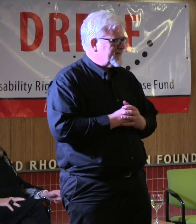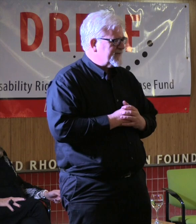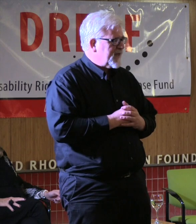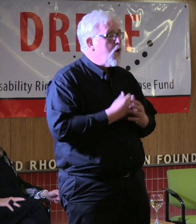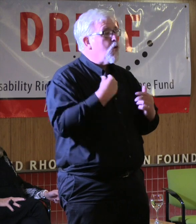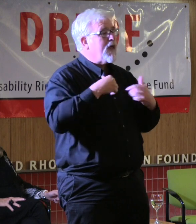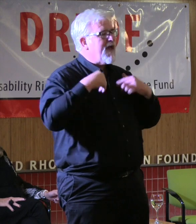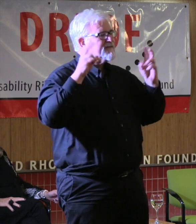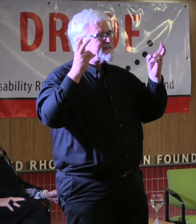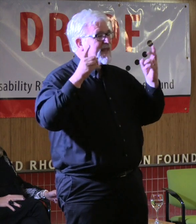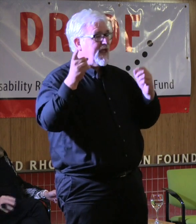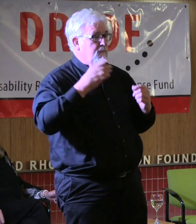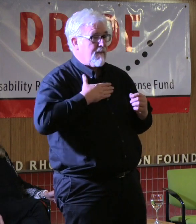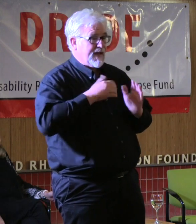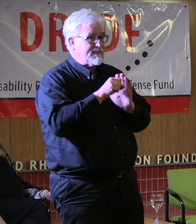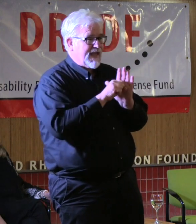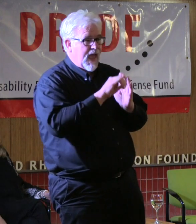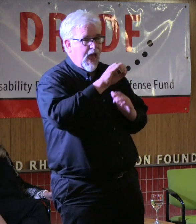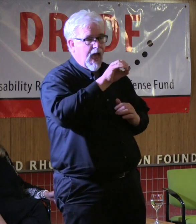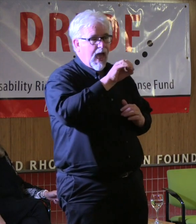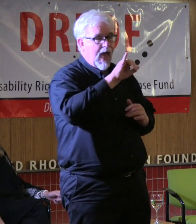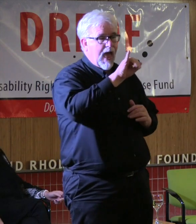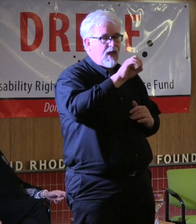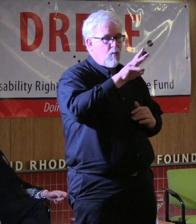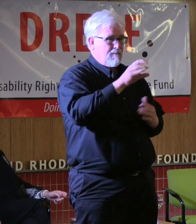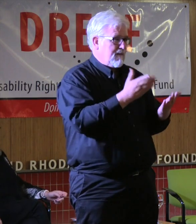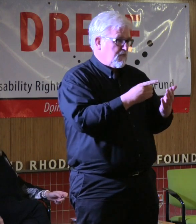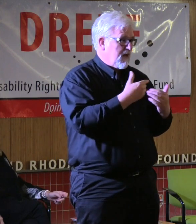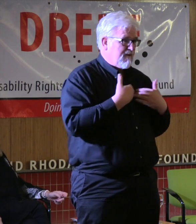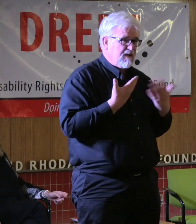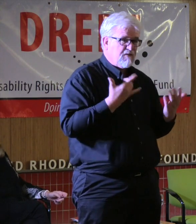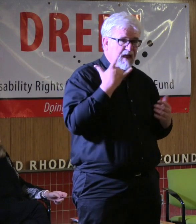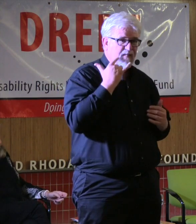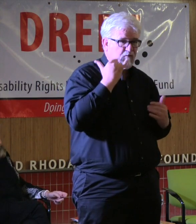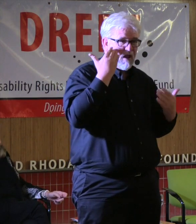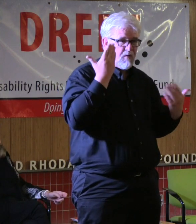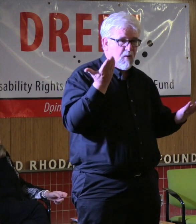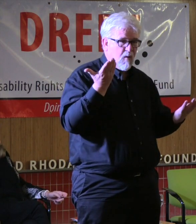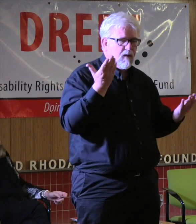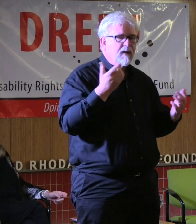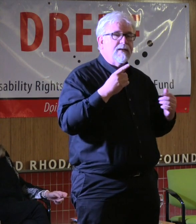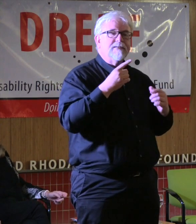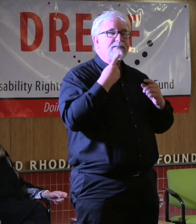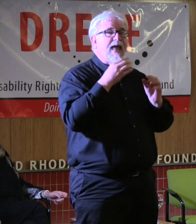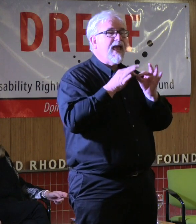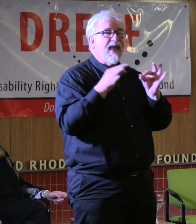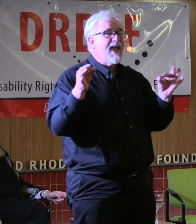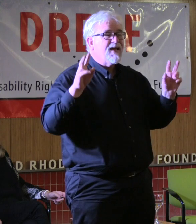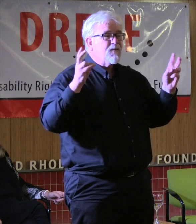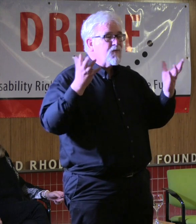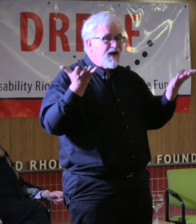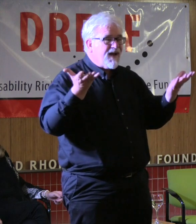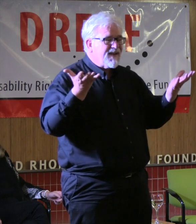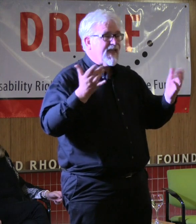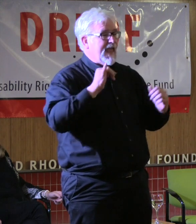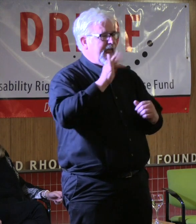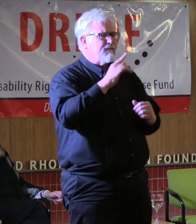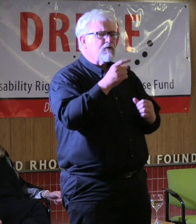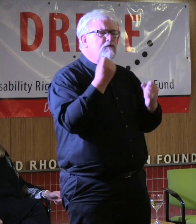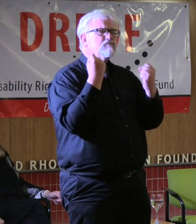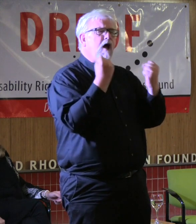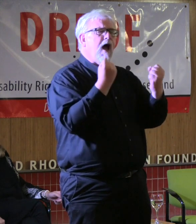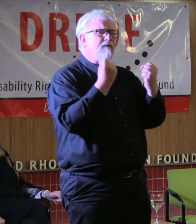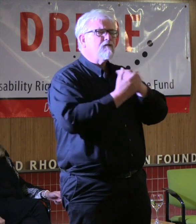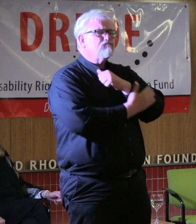we have a saying out in Iowa, maybe you have it here in California, I don't know. It goes like this: if you're driving